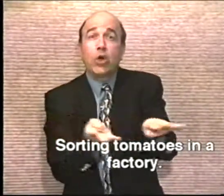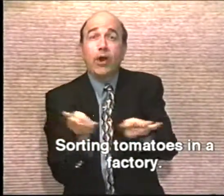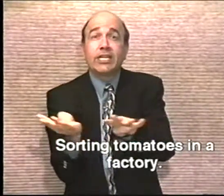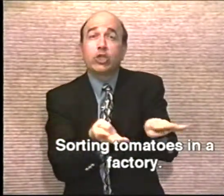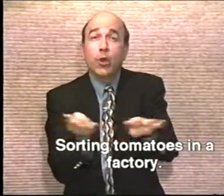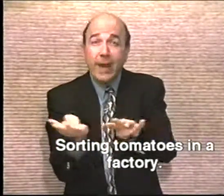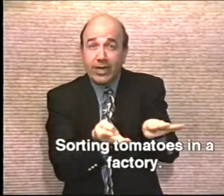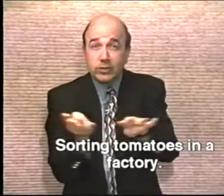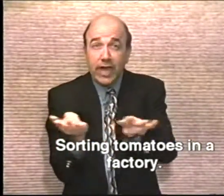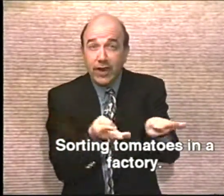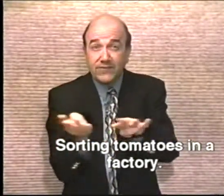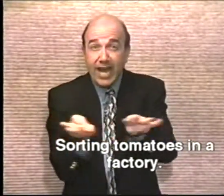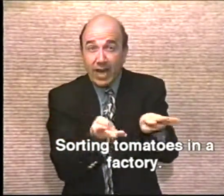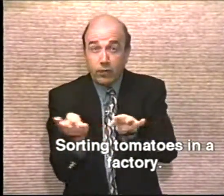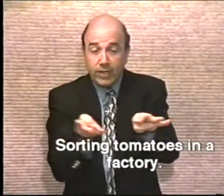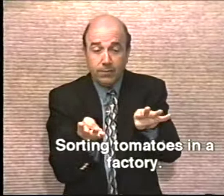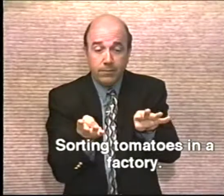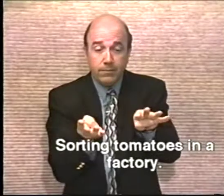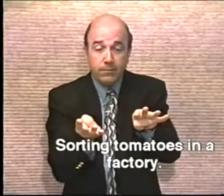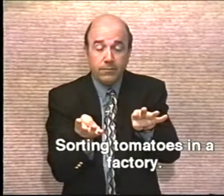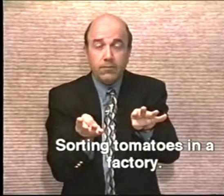sorting tomatoes in a factory,